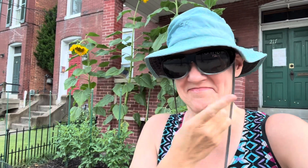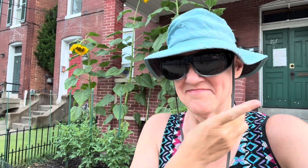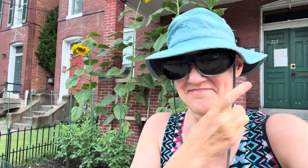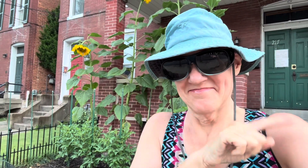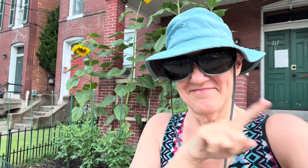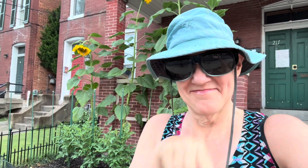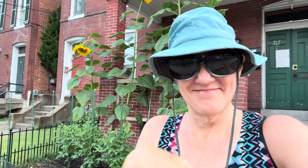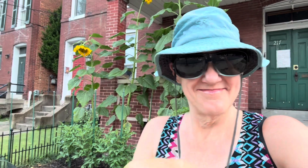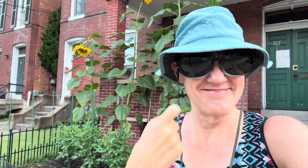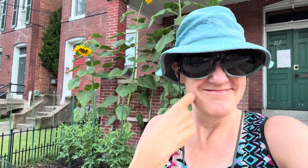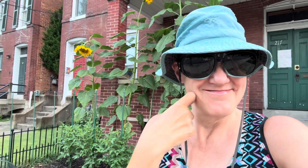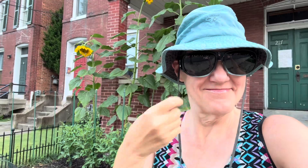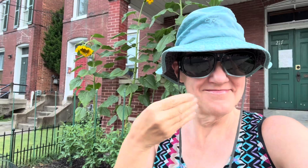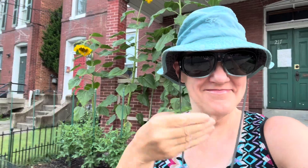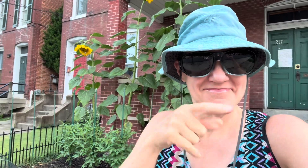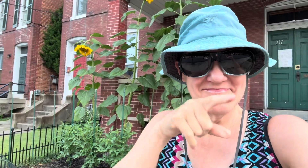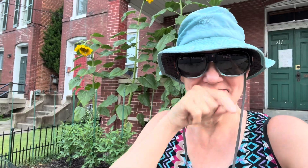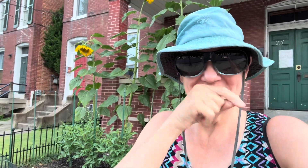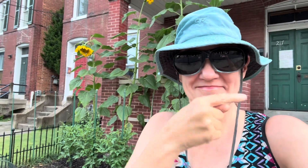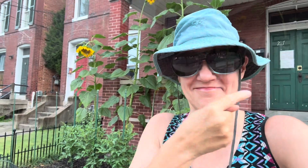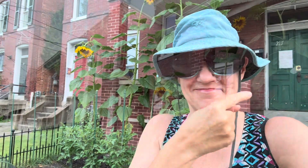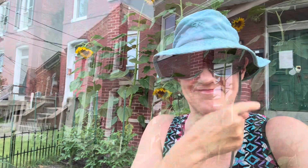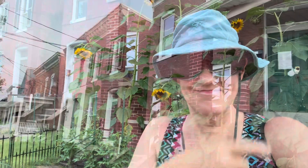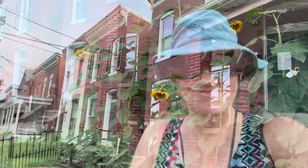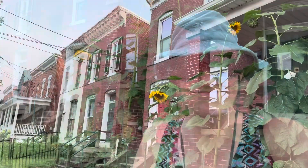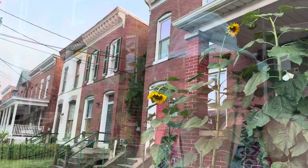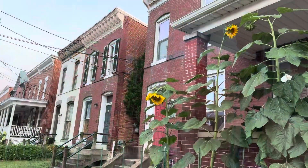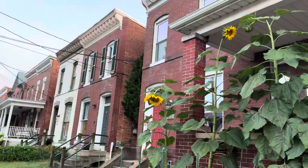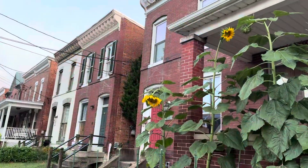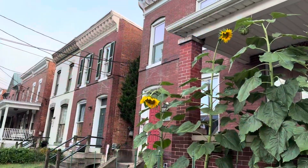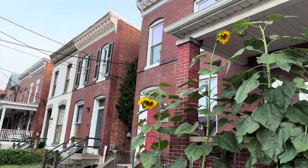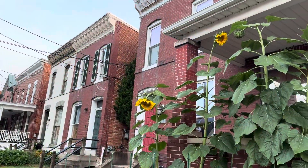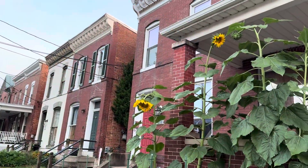sunflower. I've finished feeding the birds, and now we're waiting for Dale to come out.